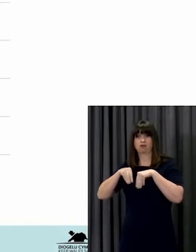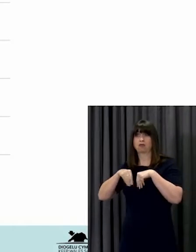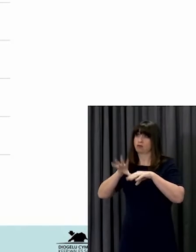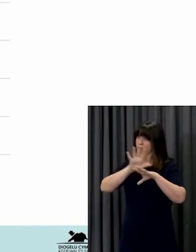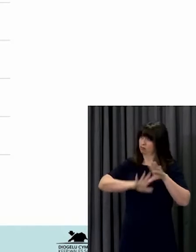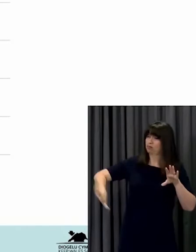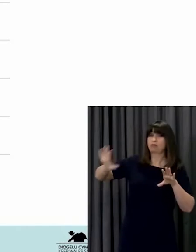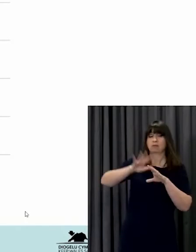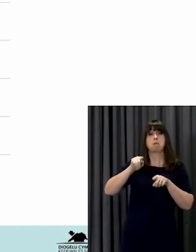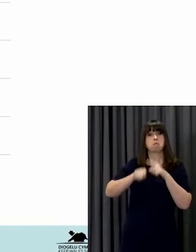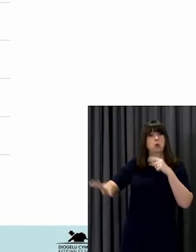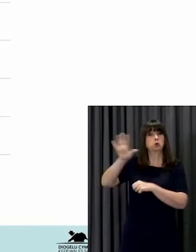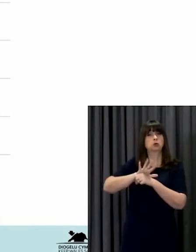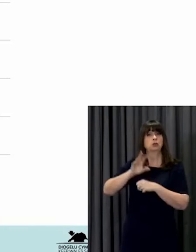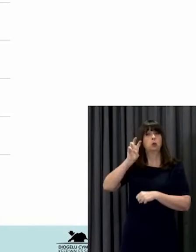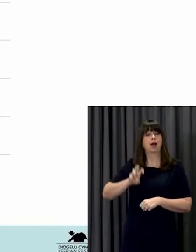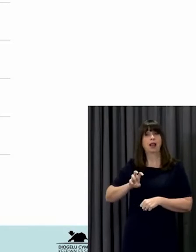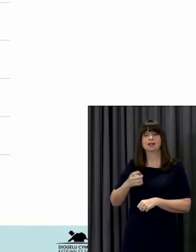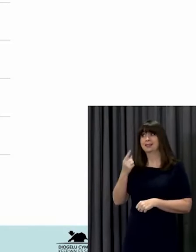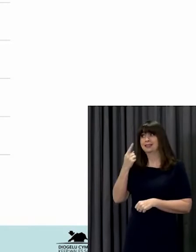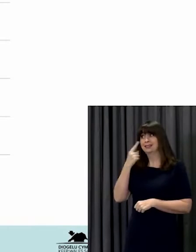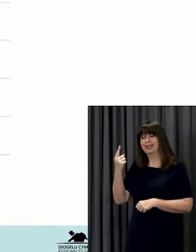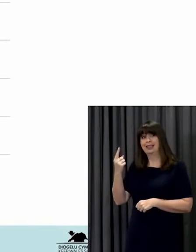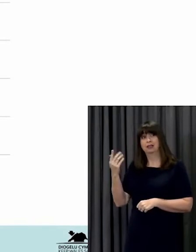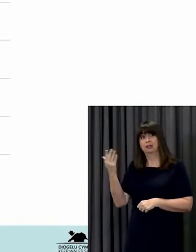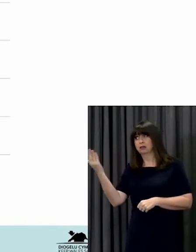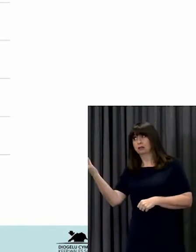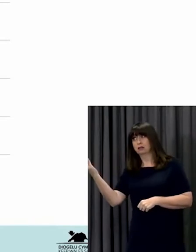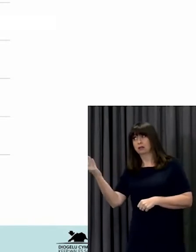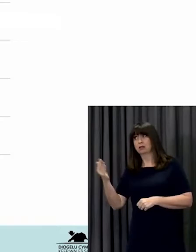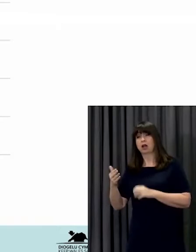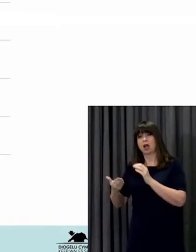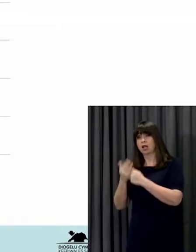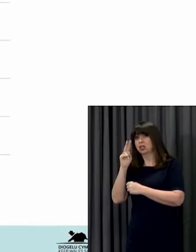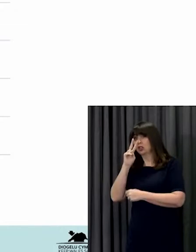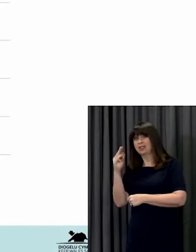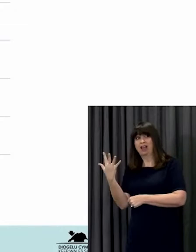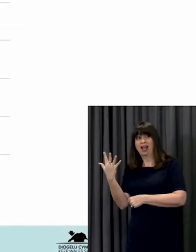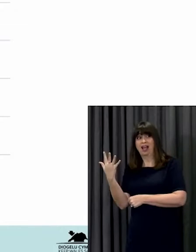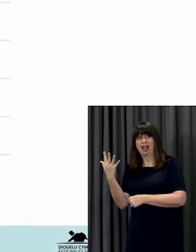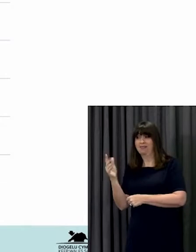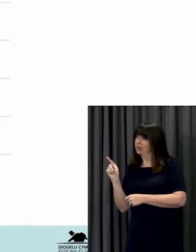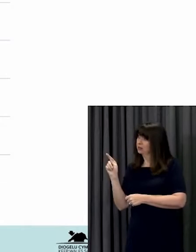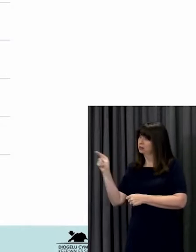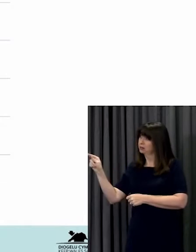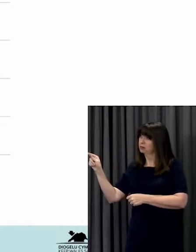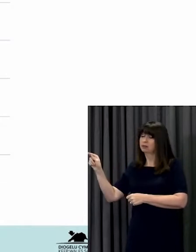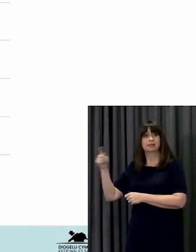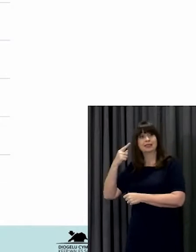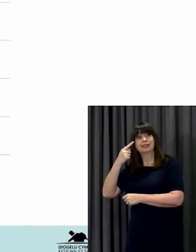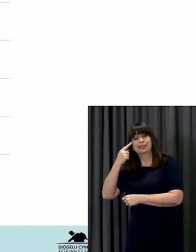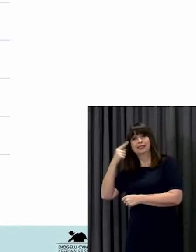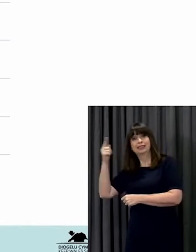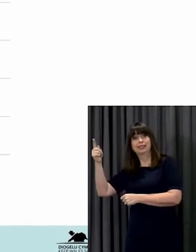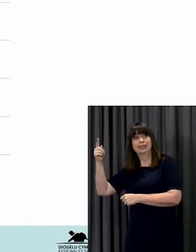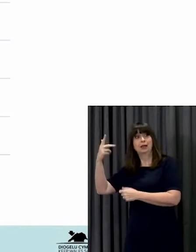of Wales. And this slide shows on the left the all Wales under 25 rate. You can see how